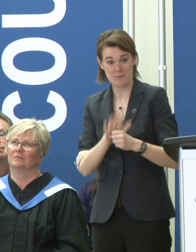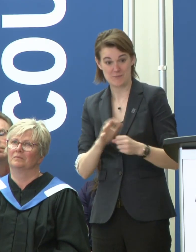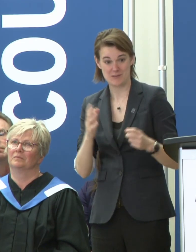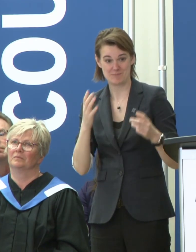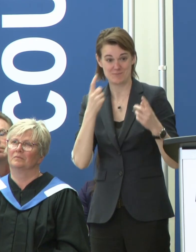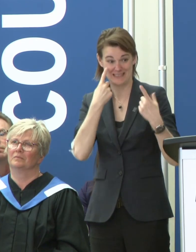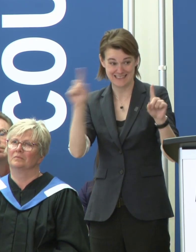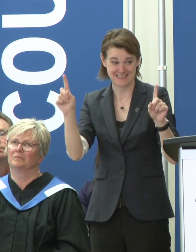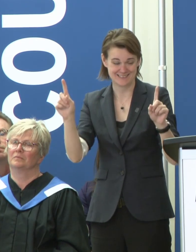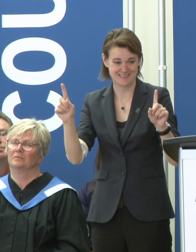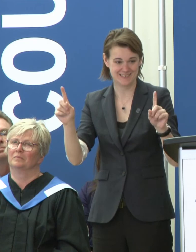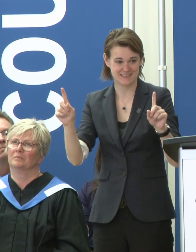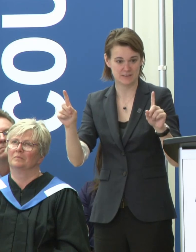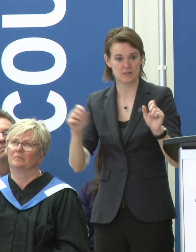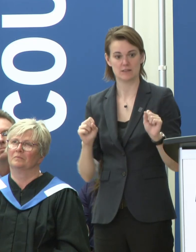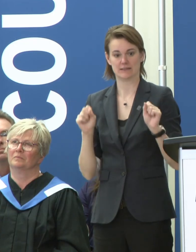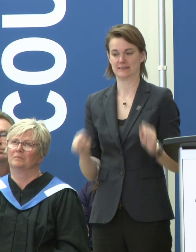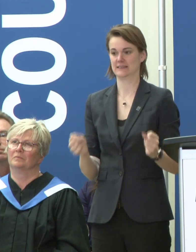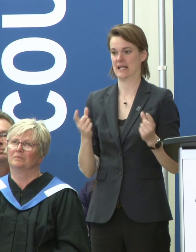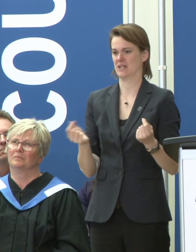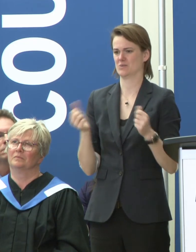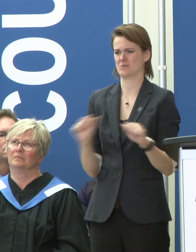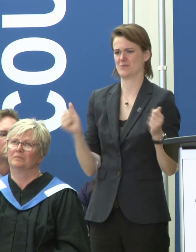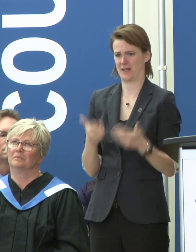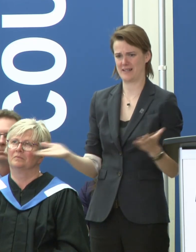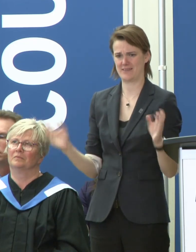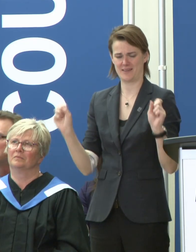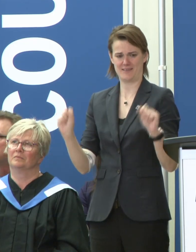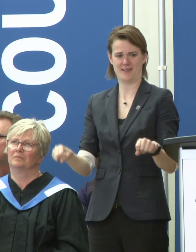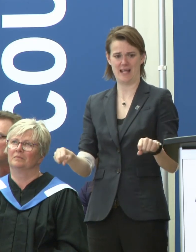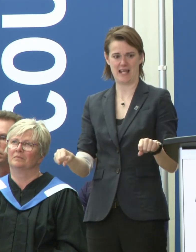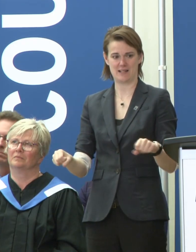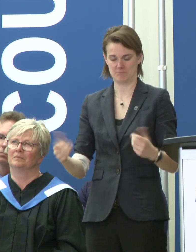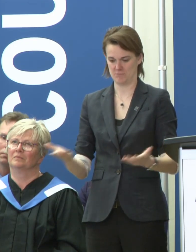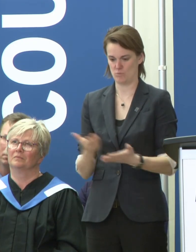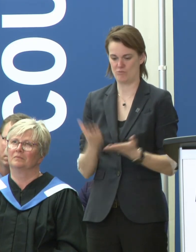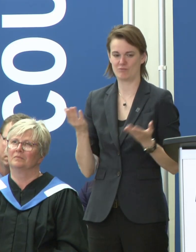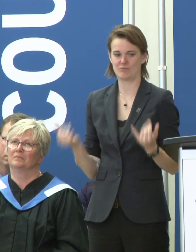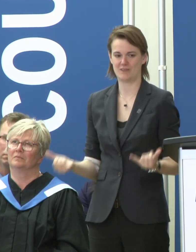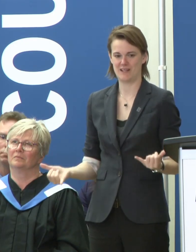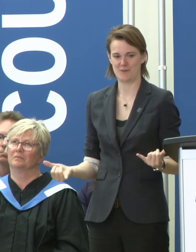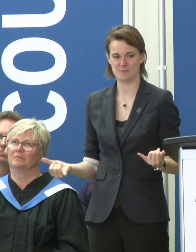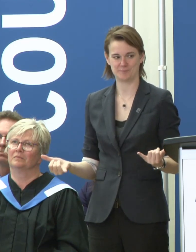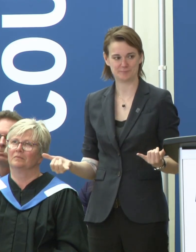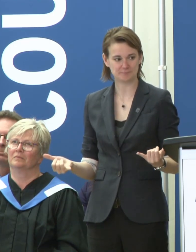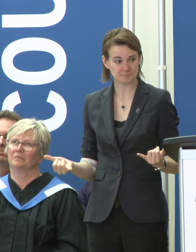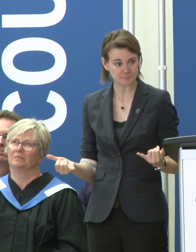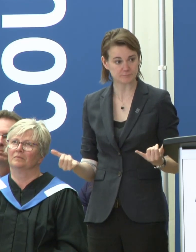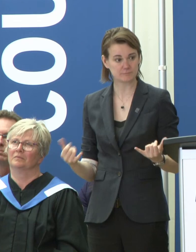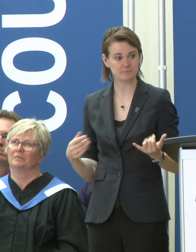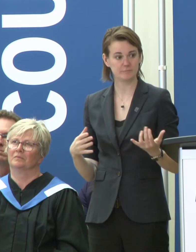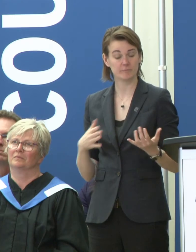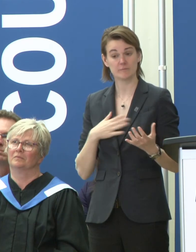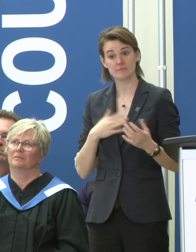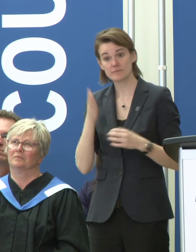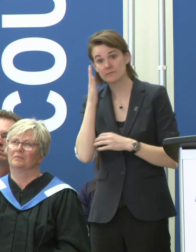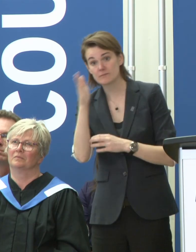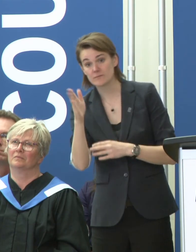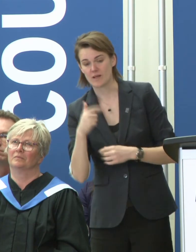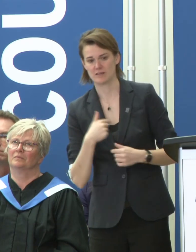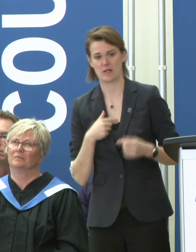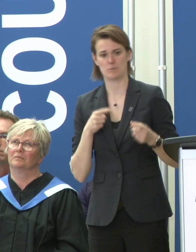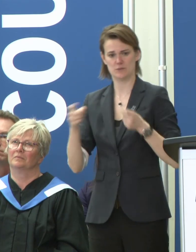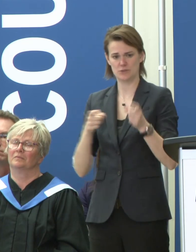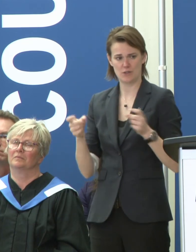it. We can do anything that we set our minds to, and this is all the proof that we need. We are in charge of what lies ahead of us. Whether